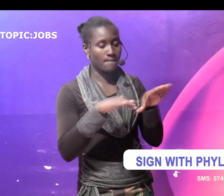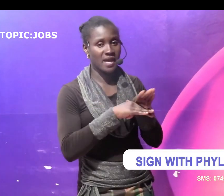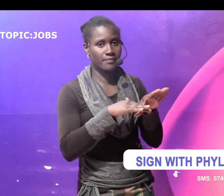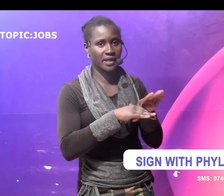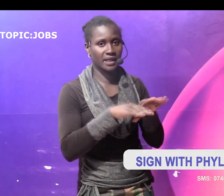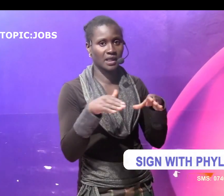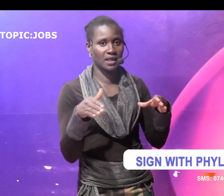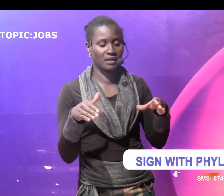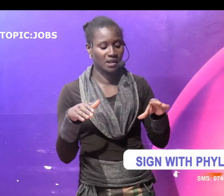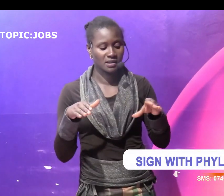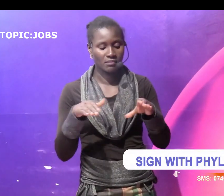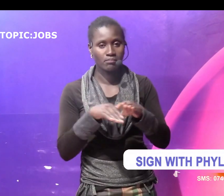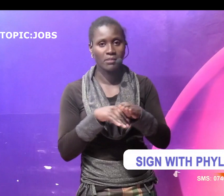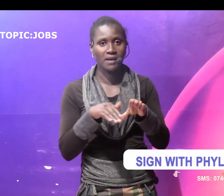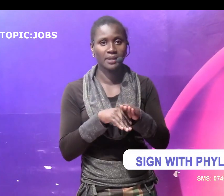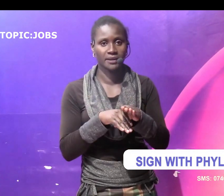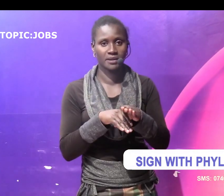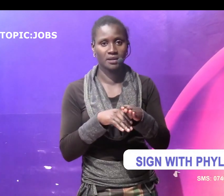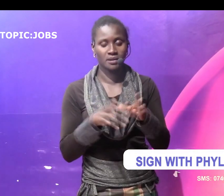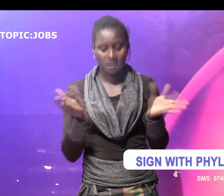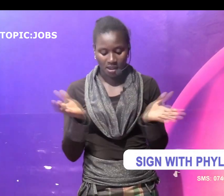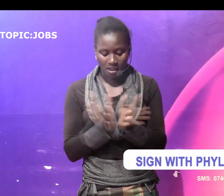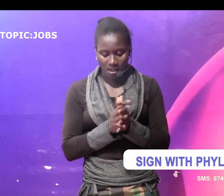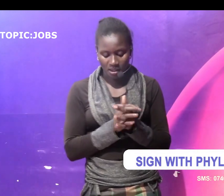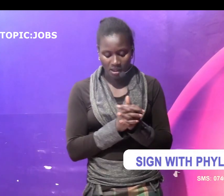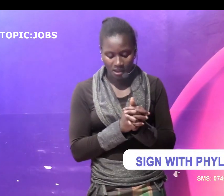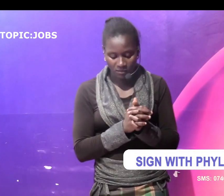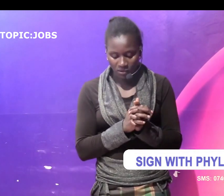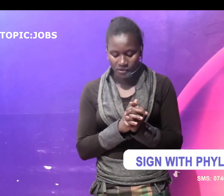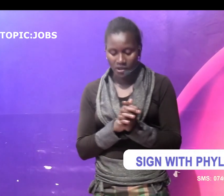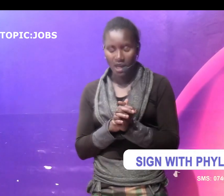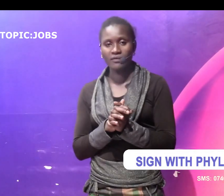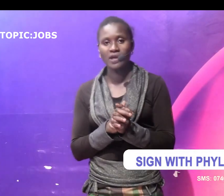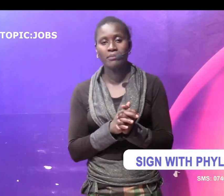Member like this. Member. And then we also have employee.